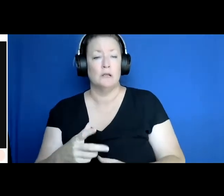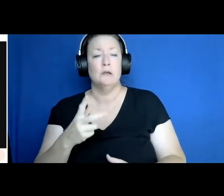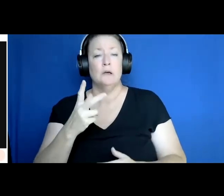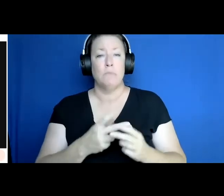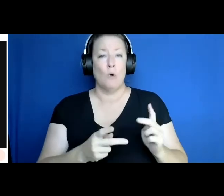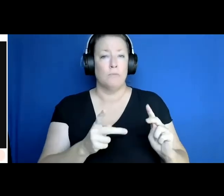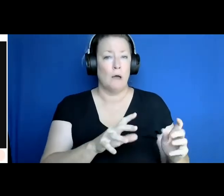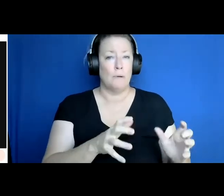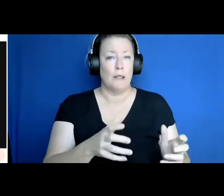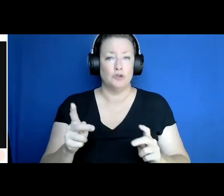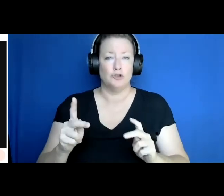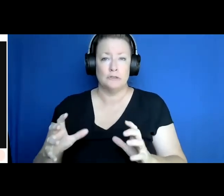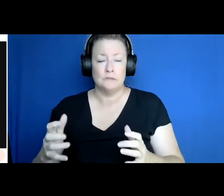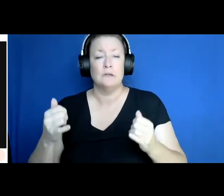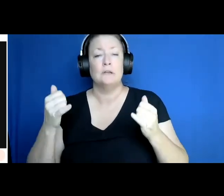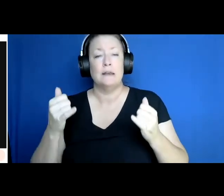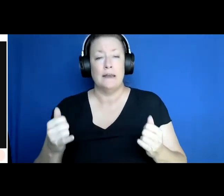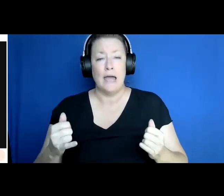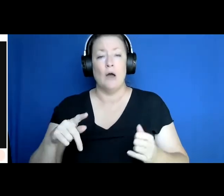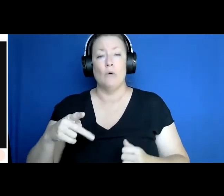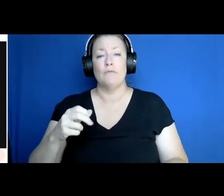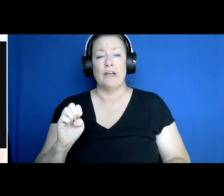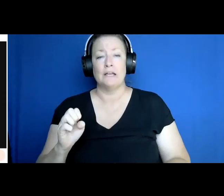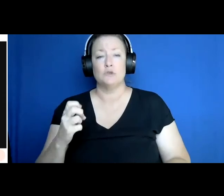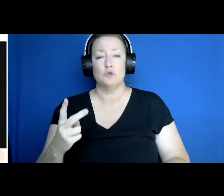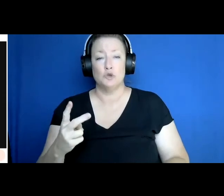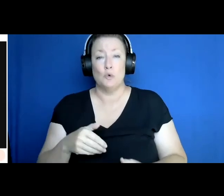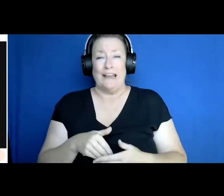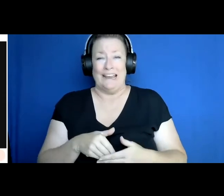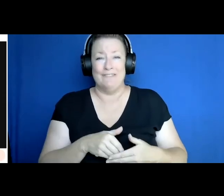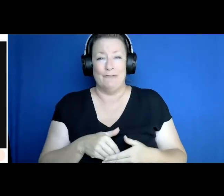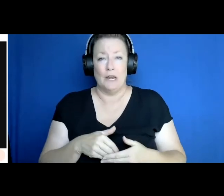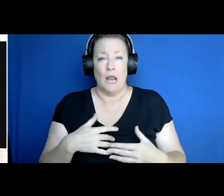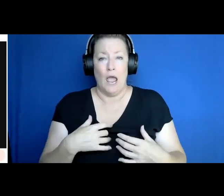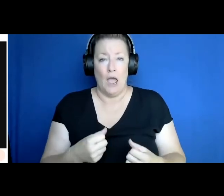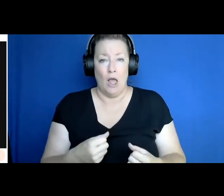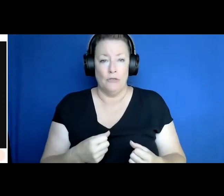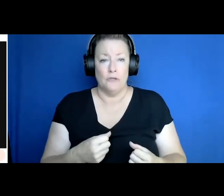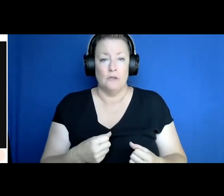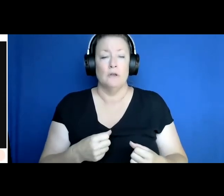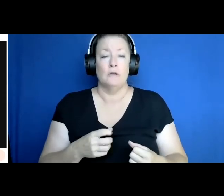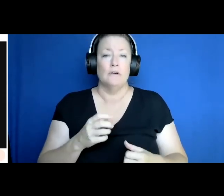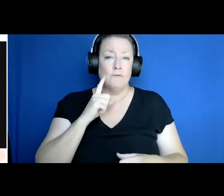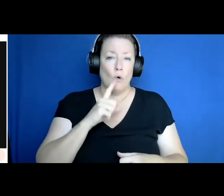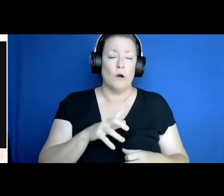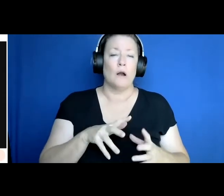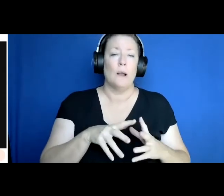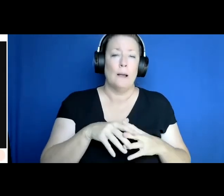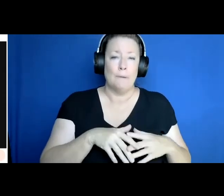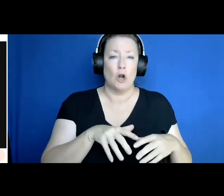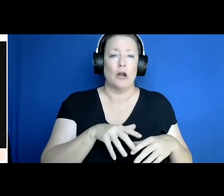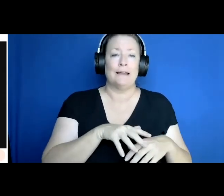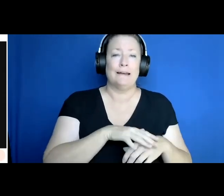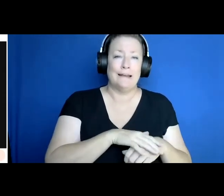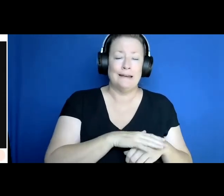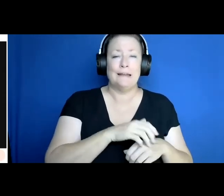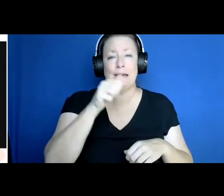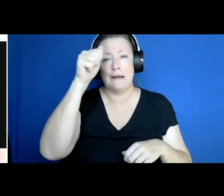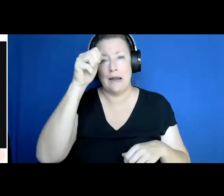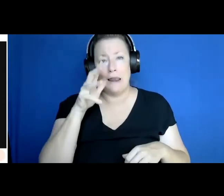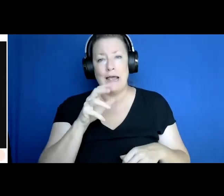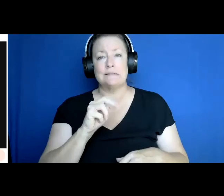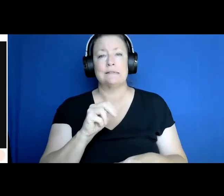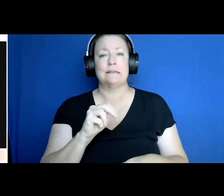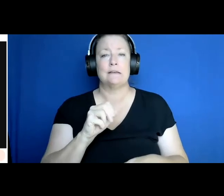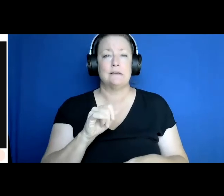on to phase 2, specifically infant health for our American Indian and Alaska Native infants.